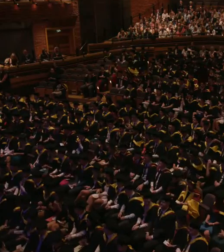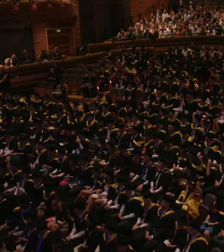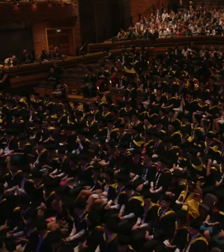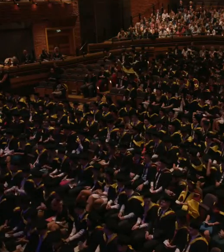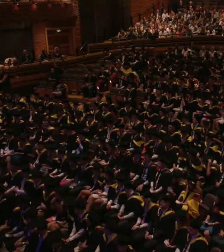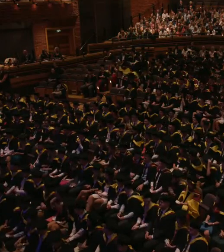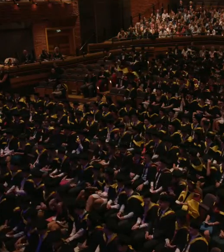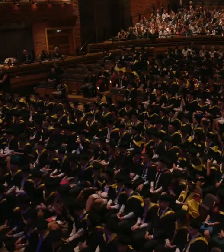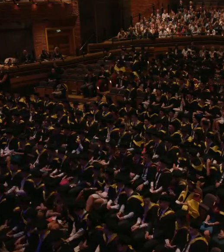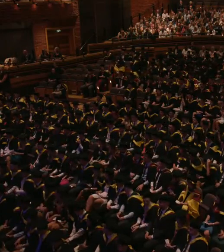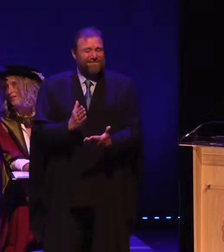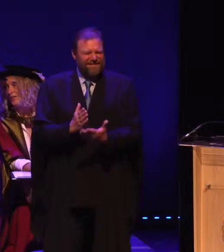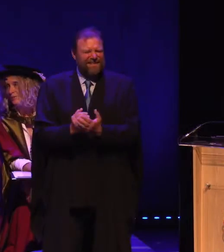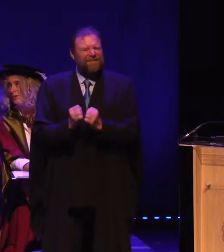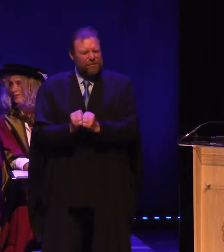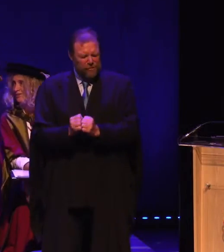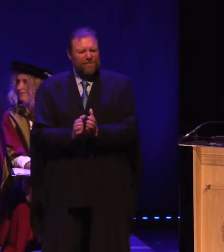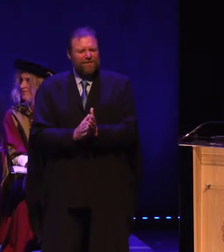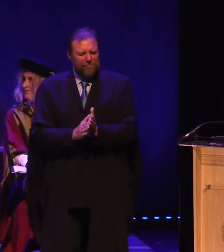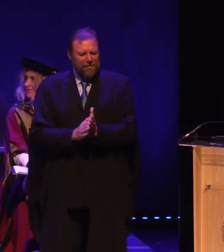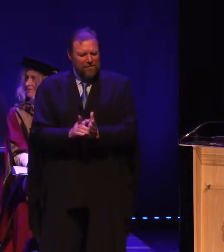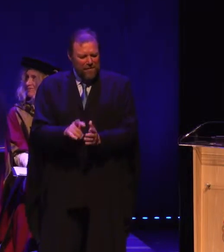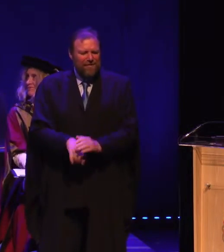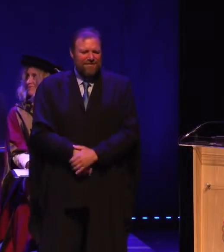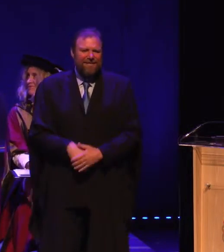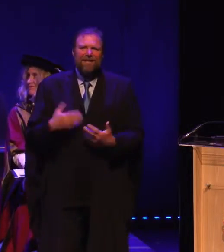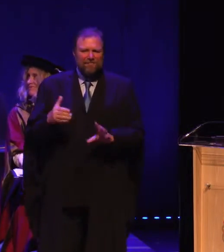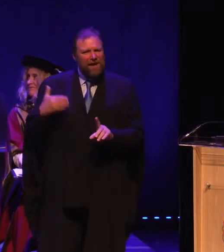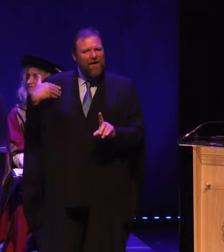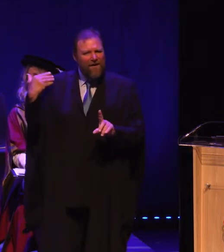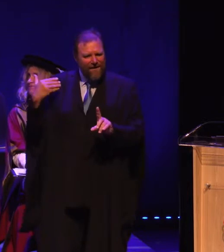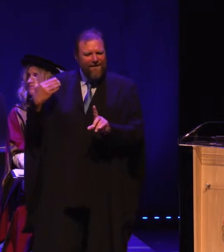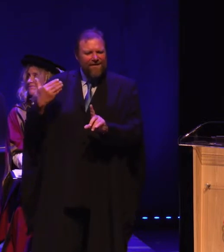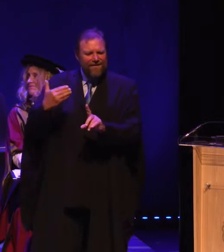he definitely deserves that round of applause. It's been a long stint.